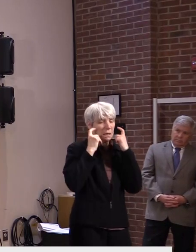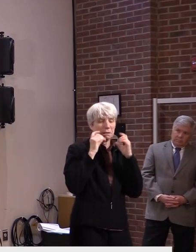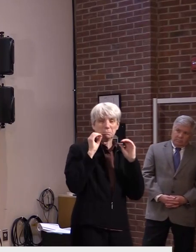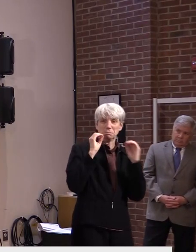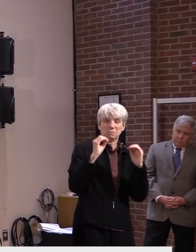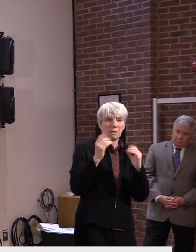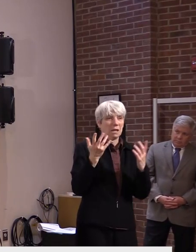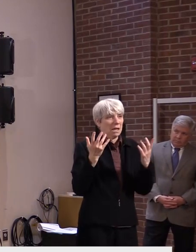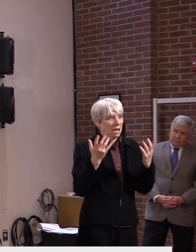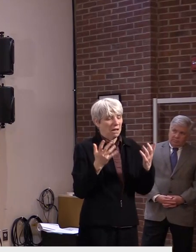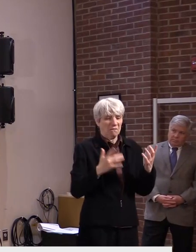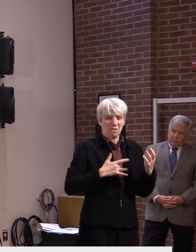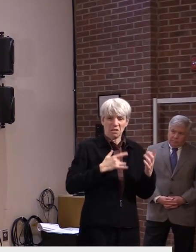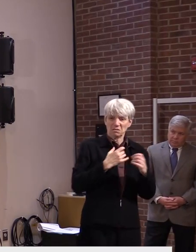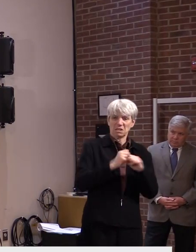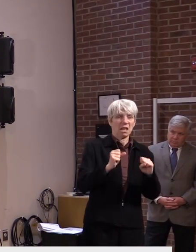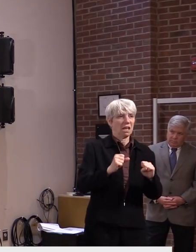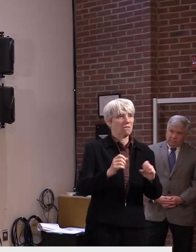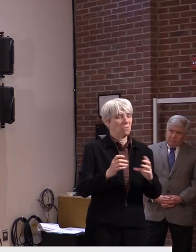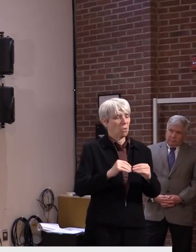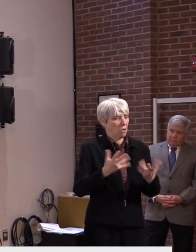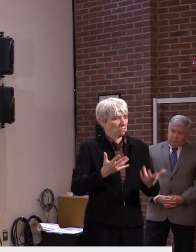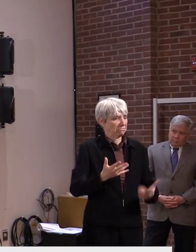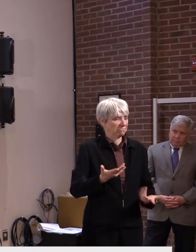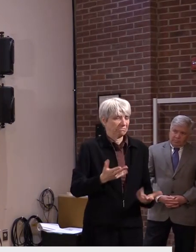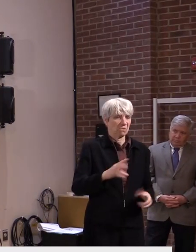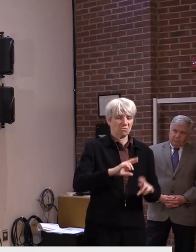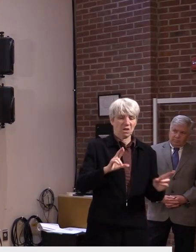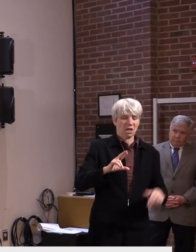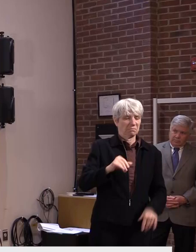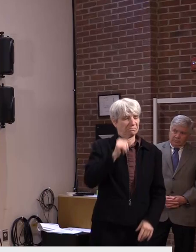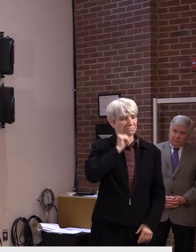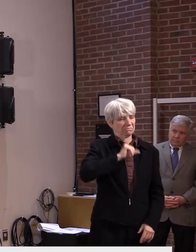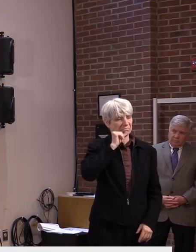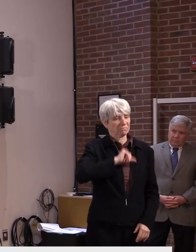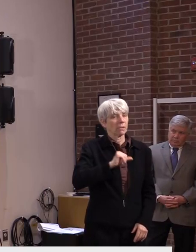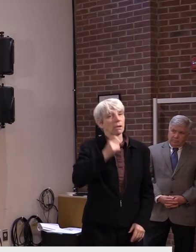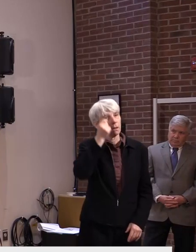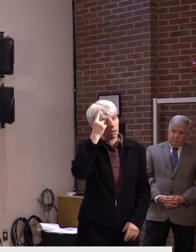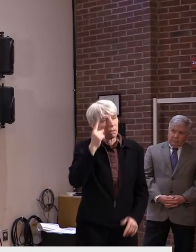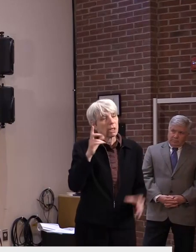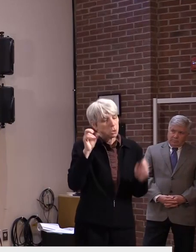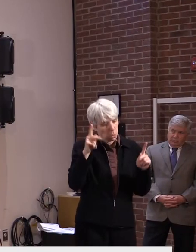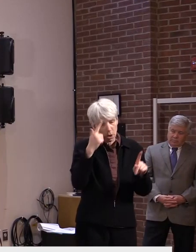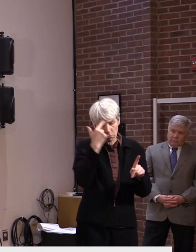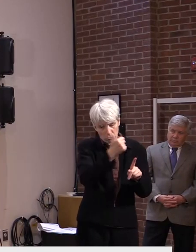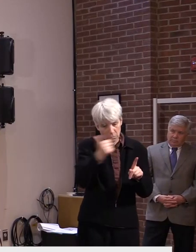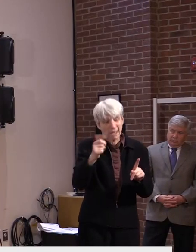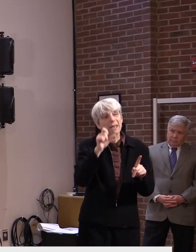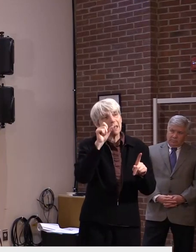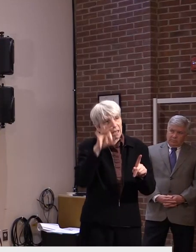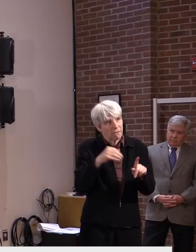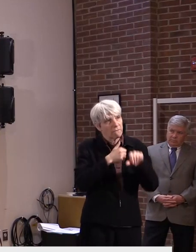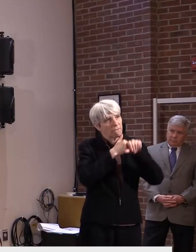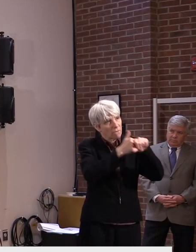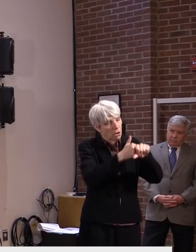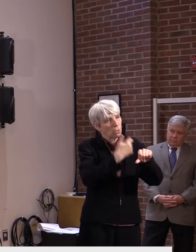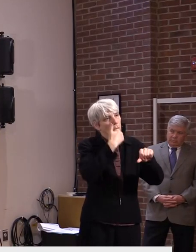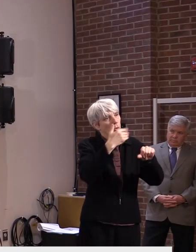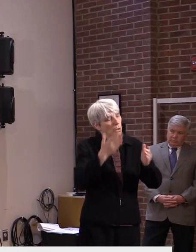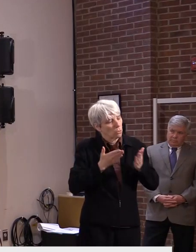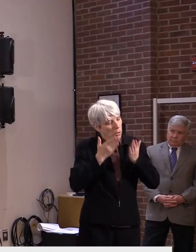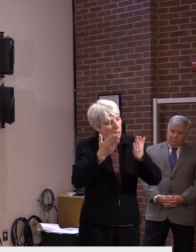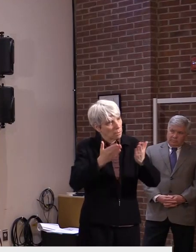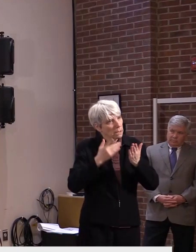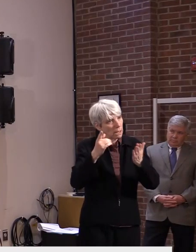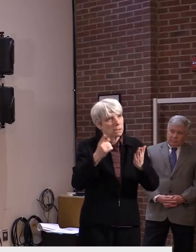And that's very important to respect that as long as people are using good recommendations and choosing wisely,